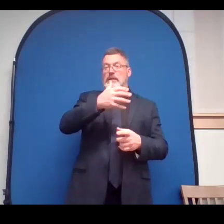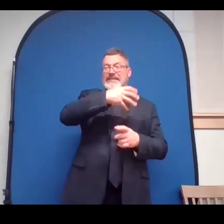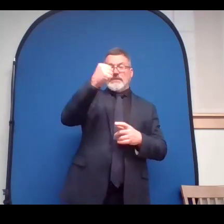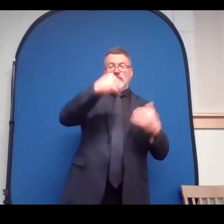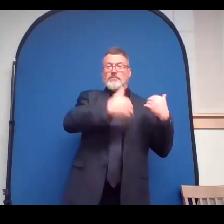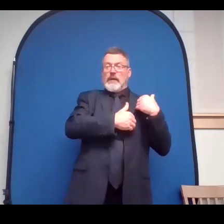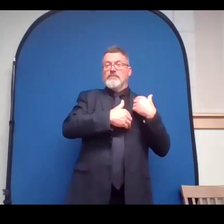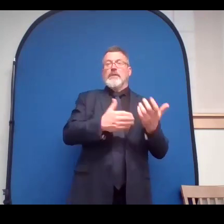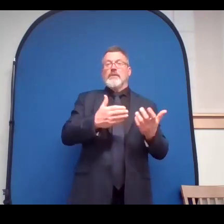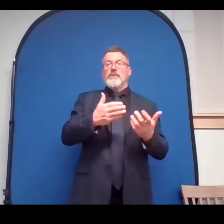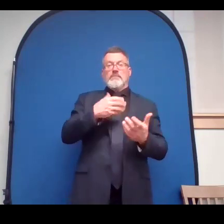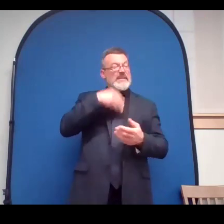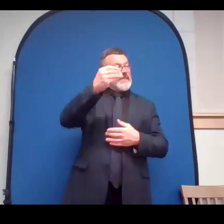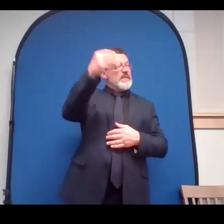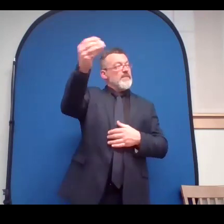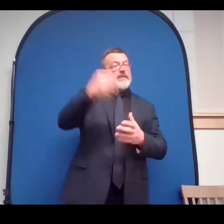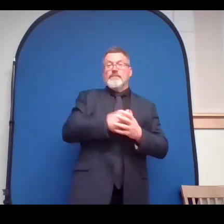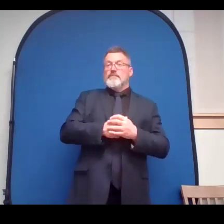it to the next level, sir. So how